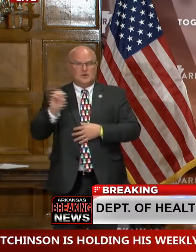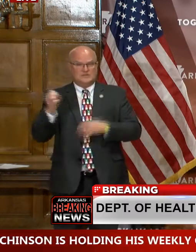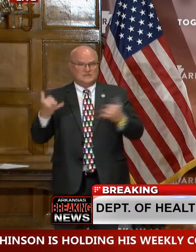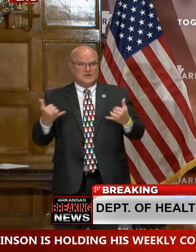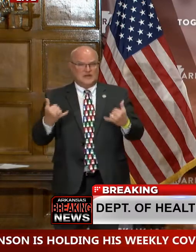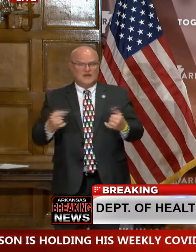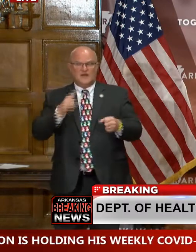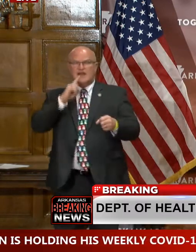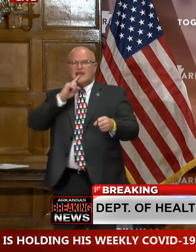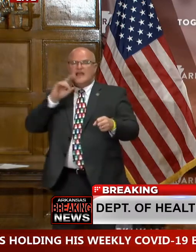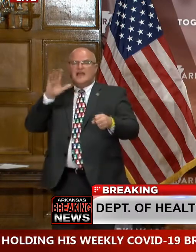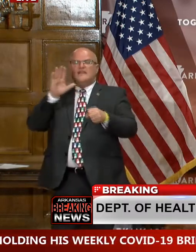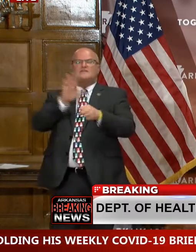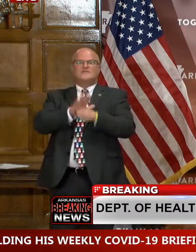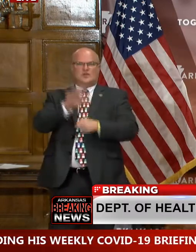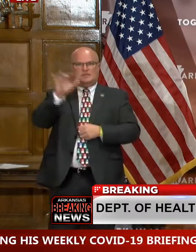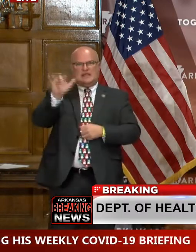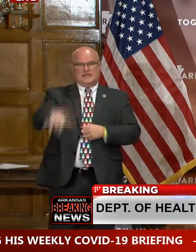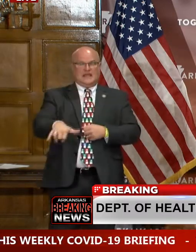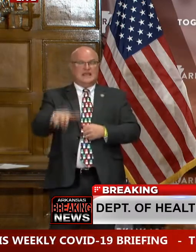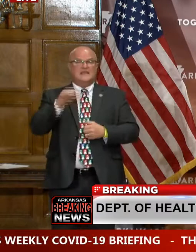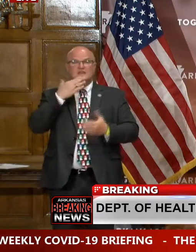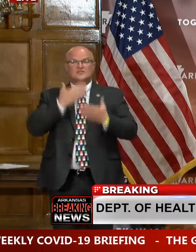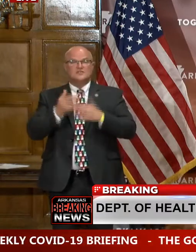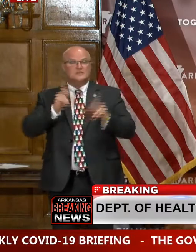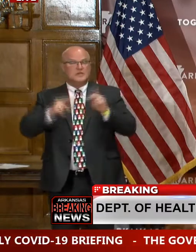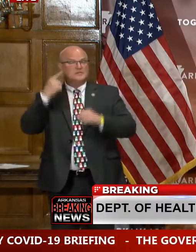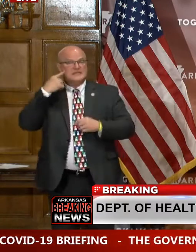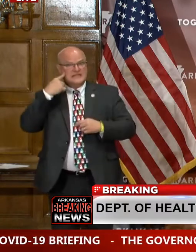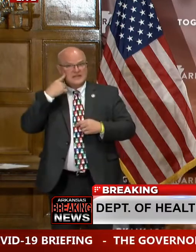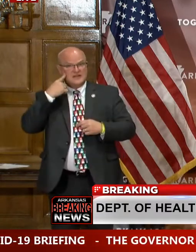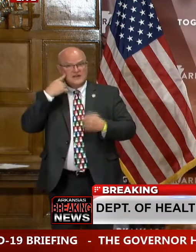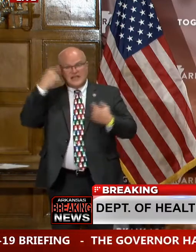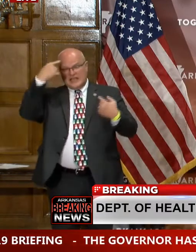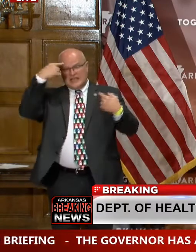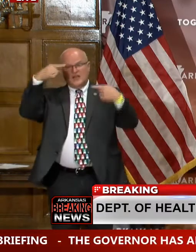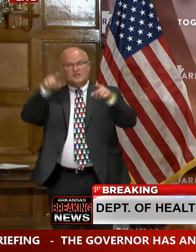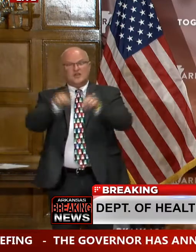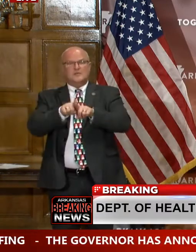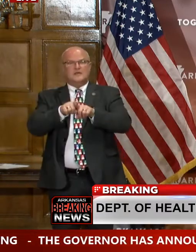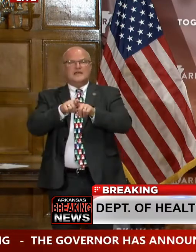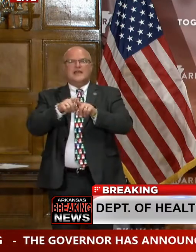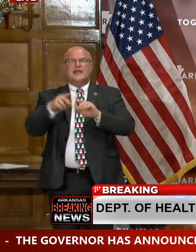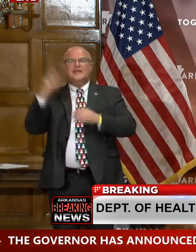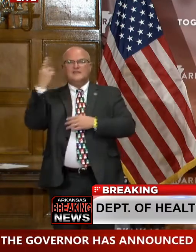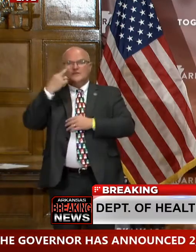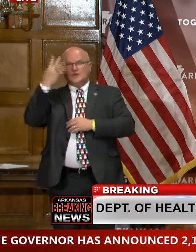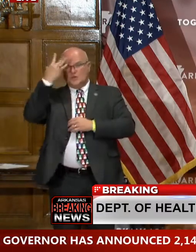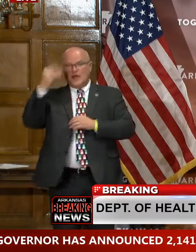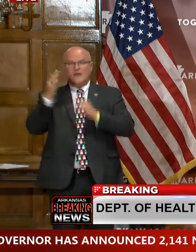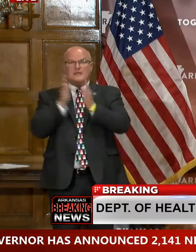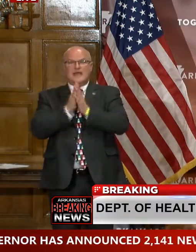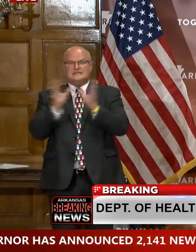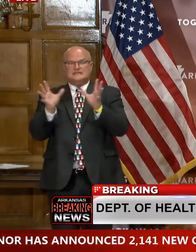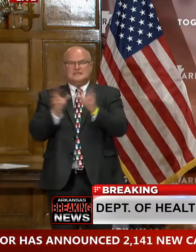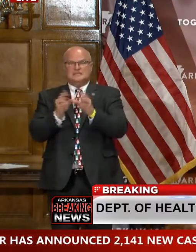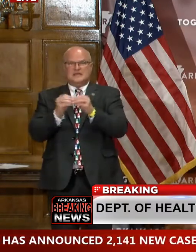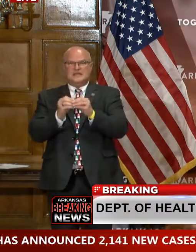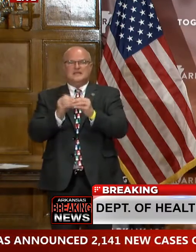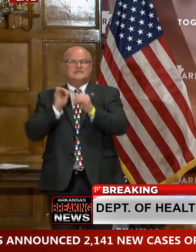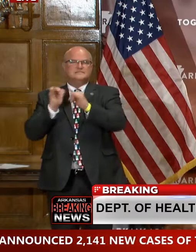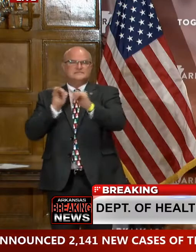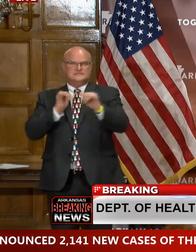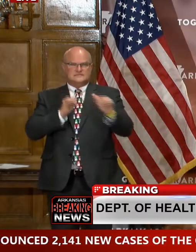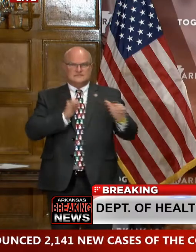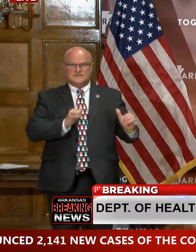and affirming that. I think that's good for everyone to hear, and that's part of the reason and the principal reason that I'm asking them to convene and affirm